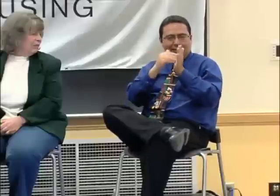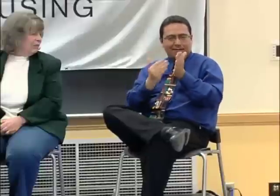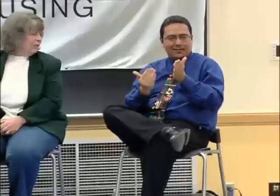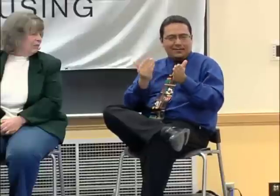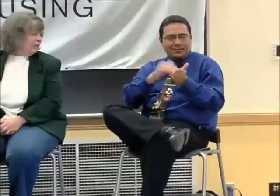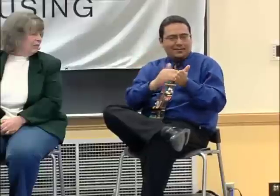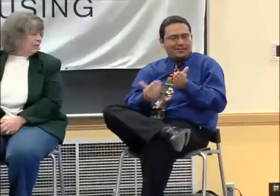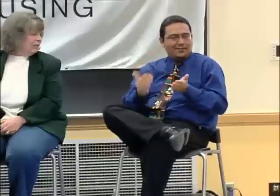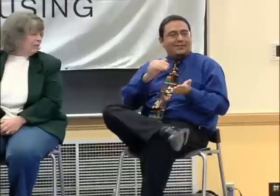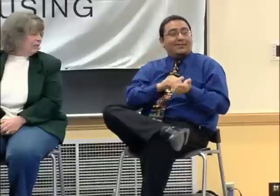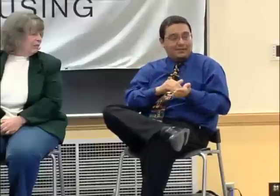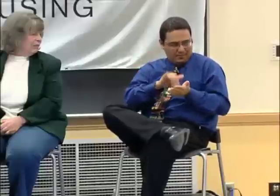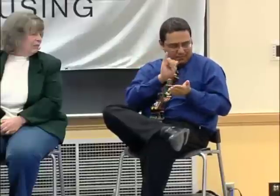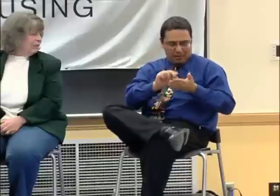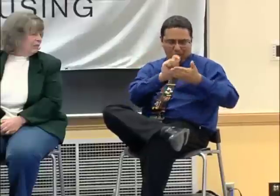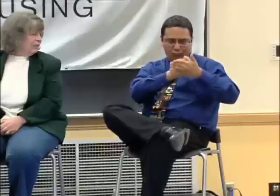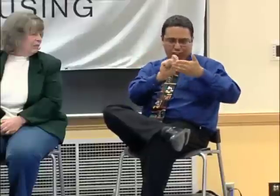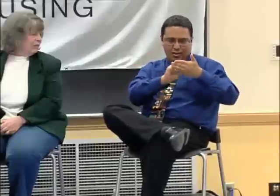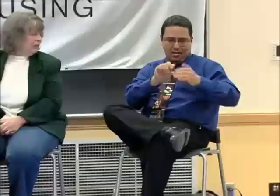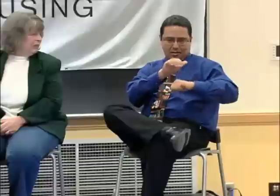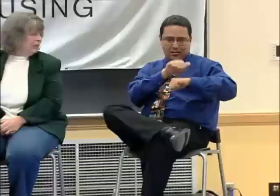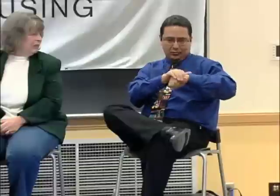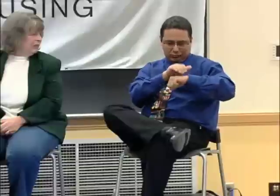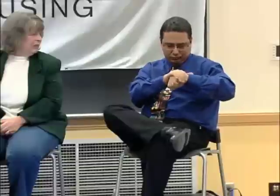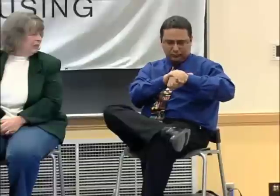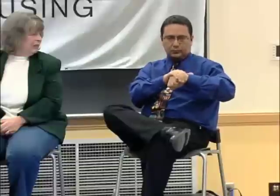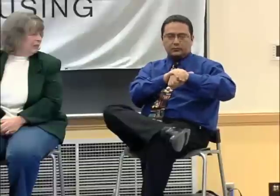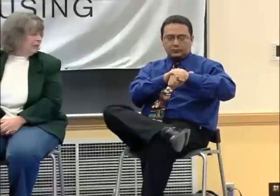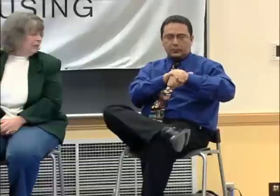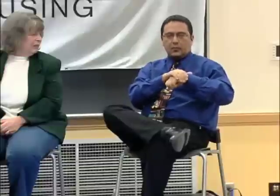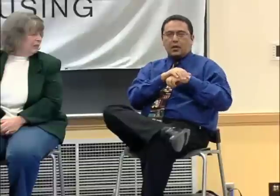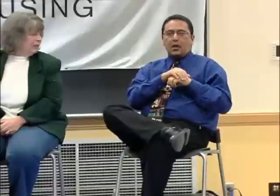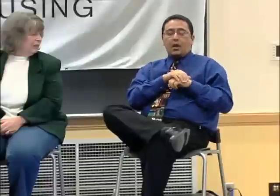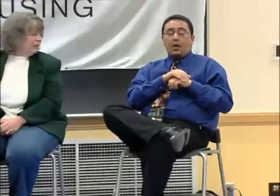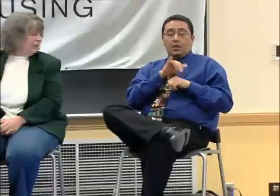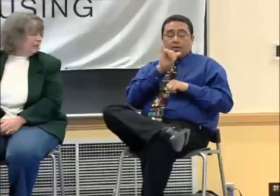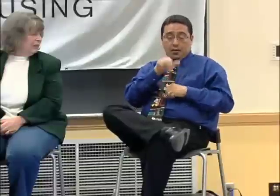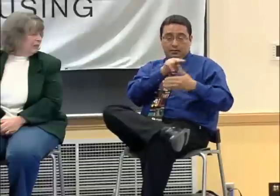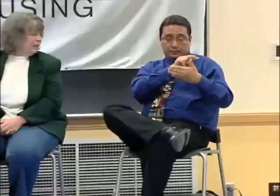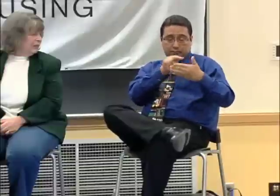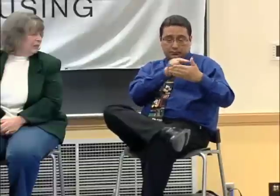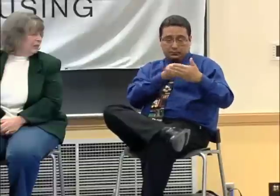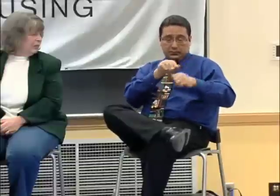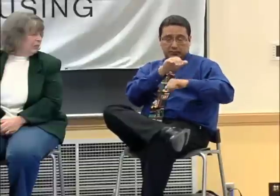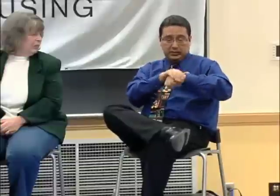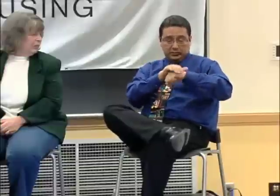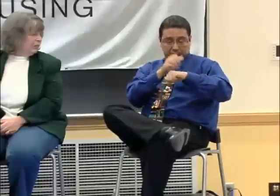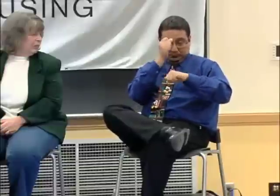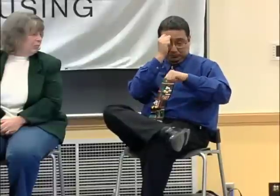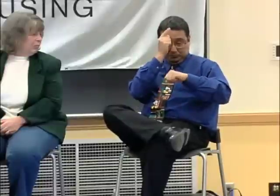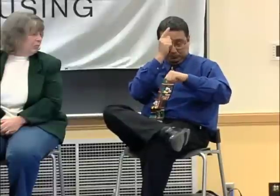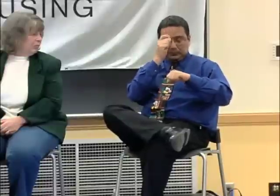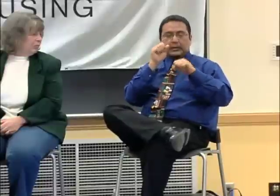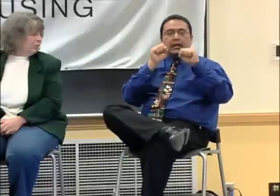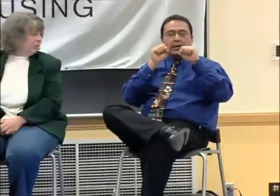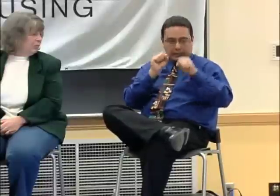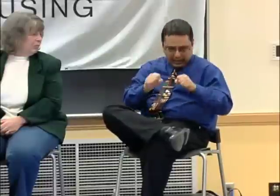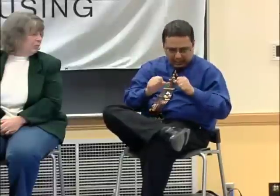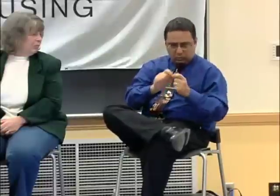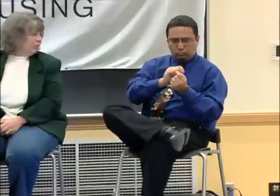come up. Do you repeat them again and again? You would write that in English. And then when you read, you